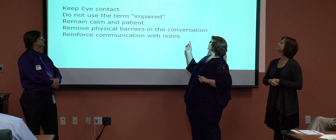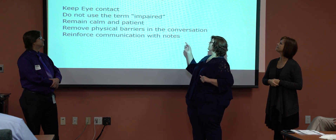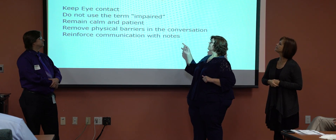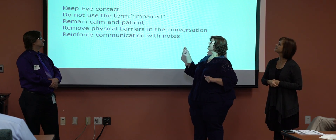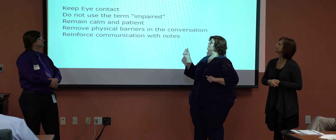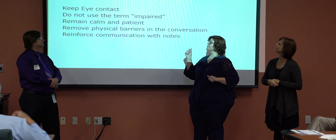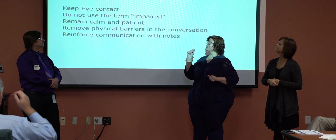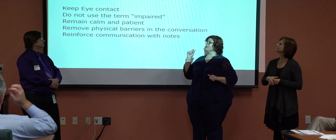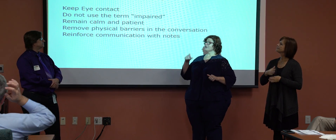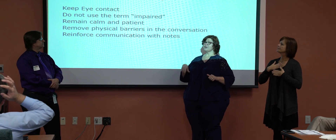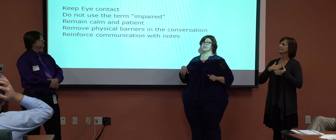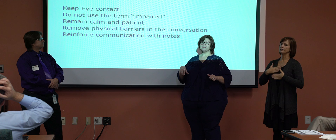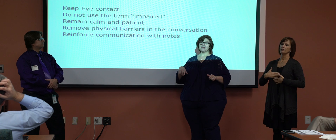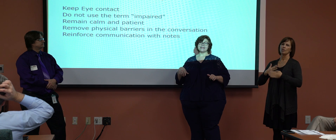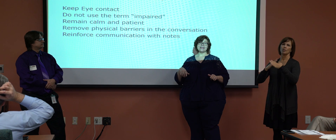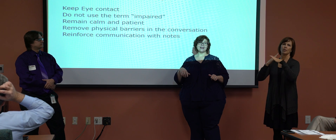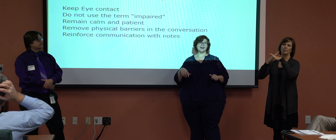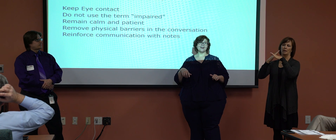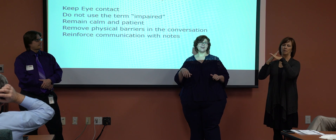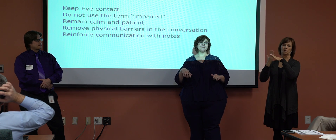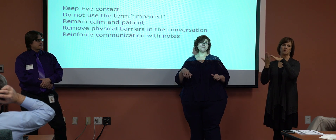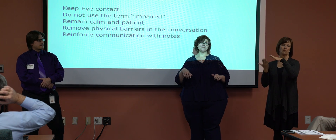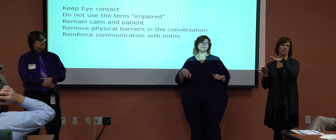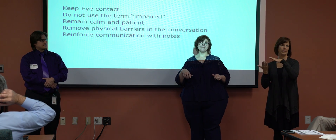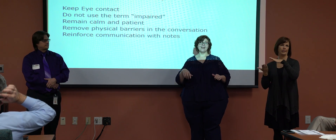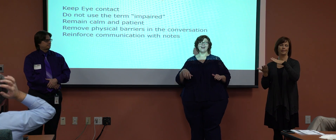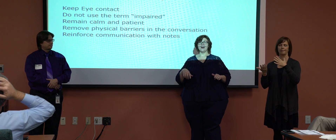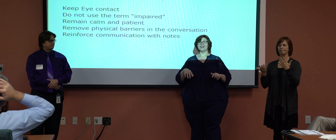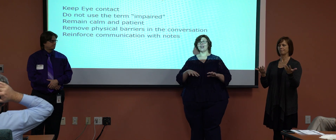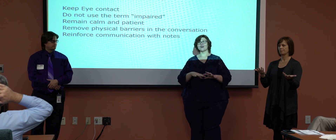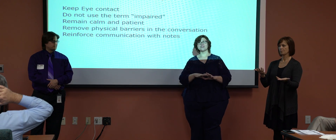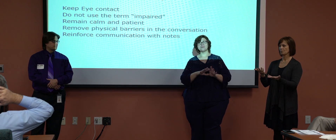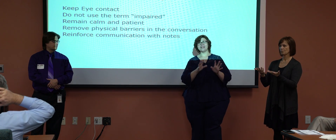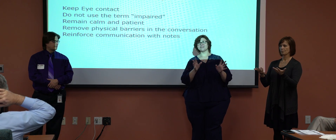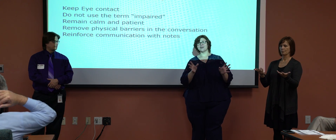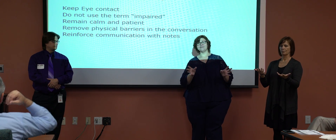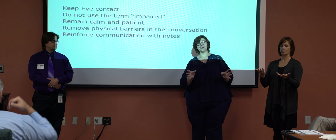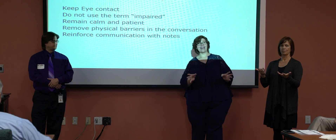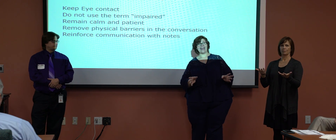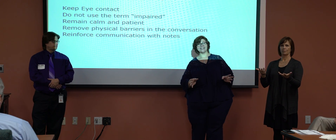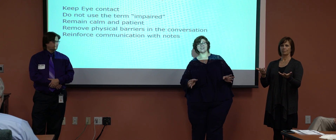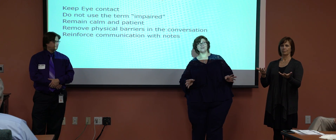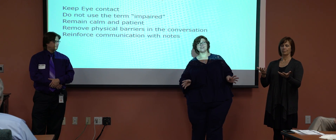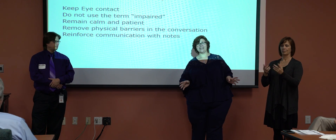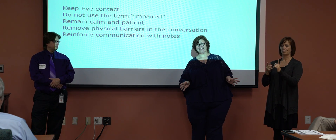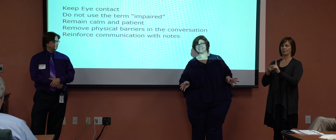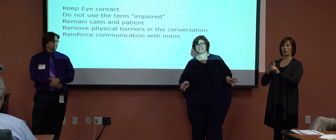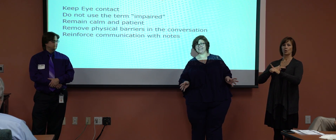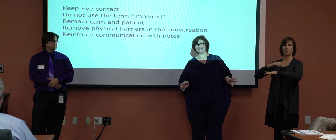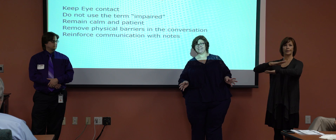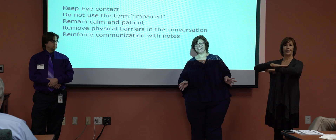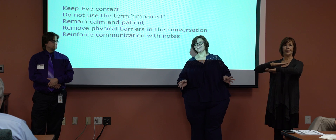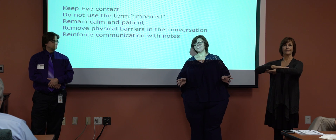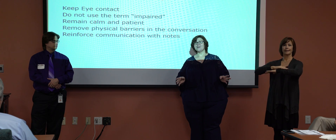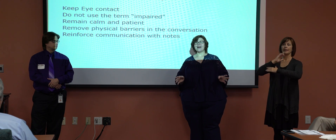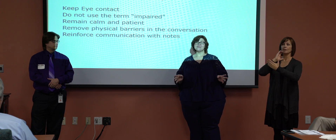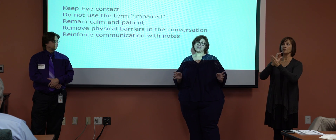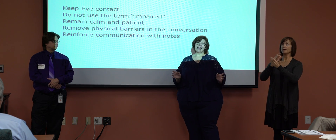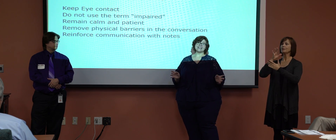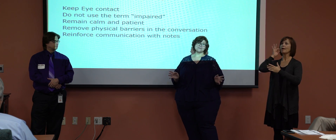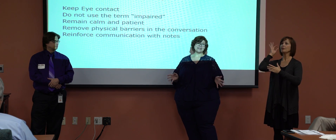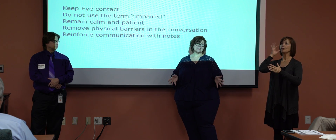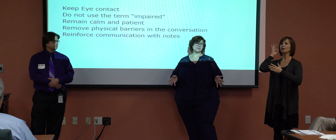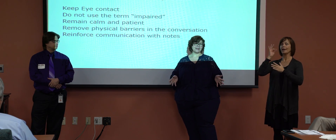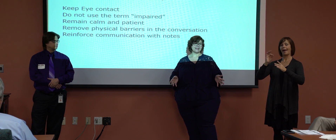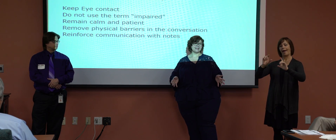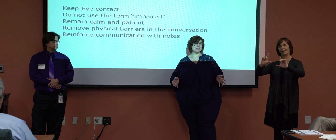Also, physical barriers could be a large picture of your cat on your desk. You know, I mean,